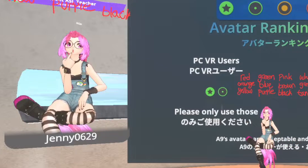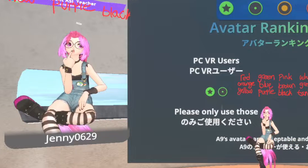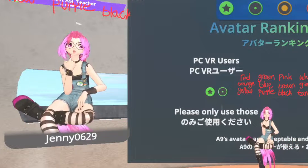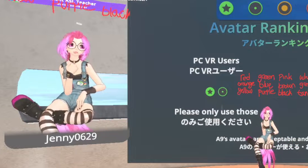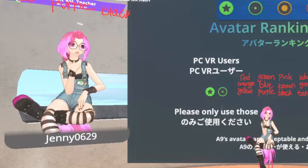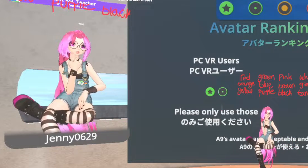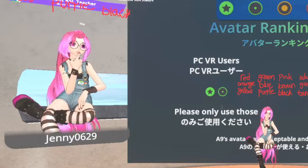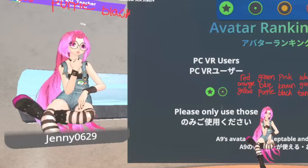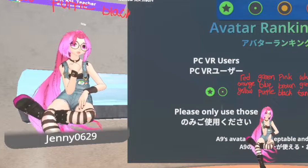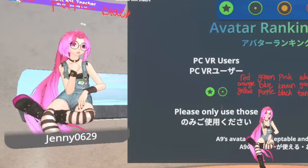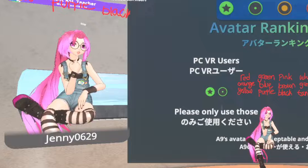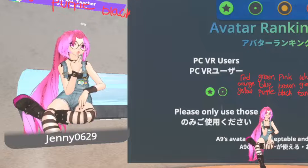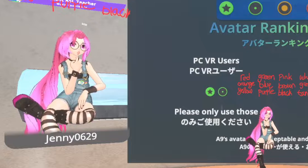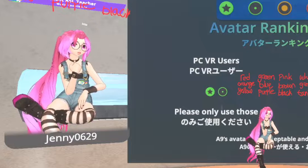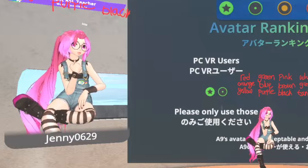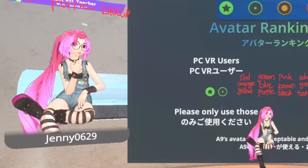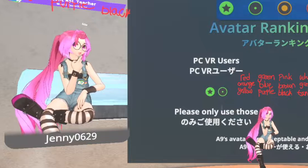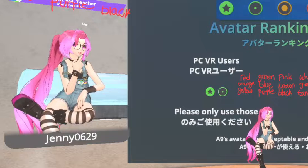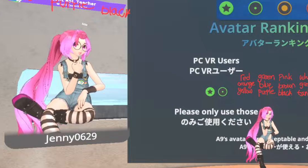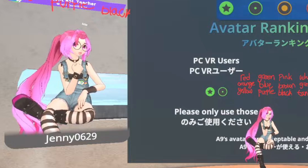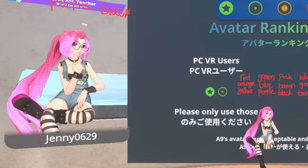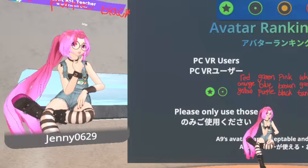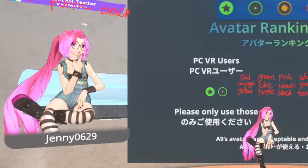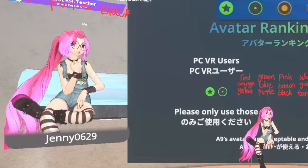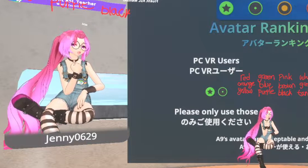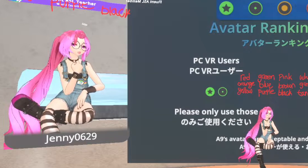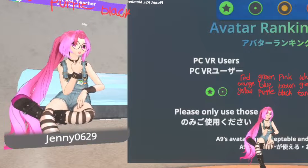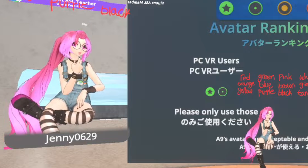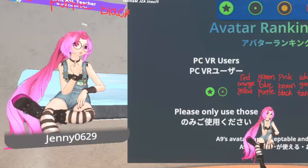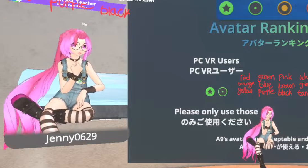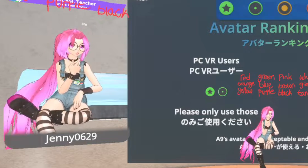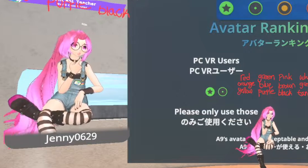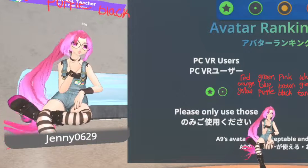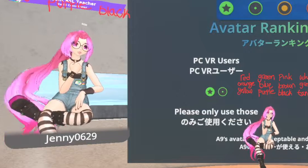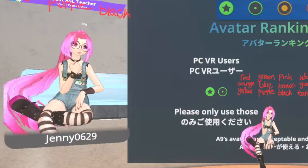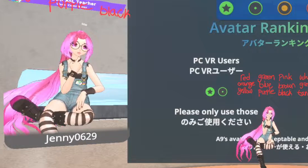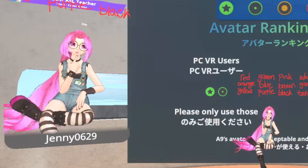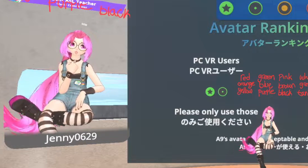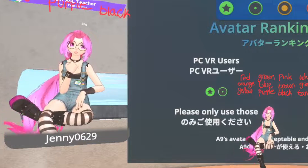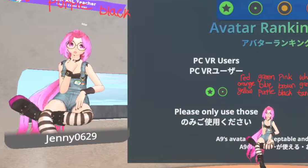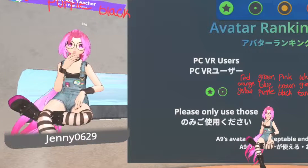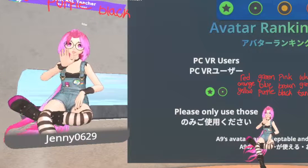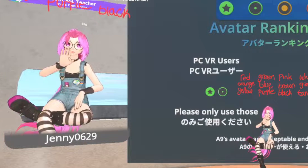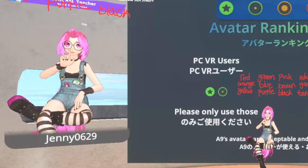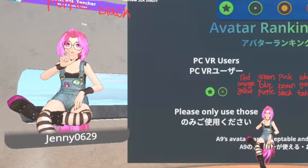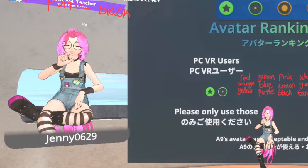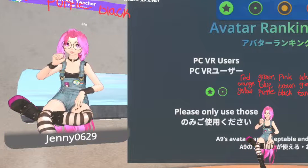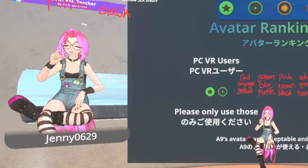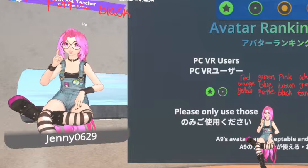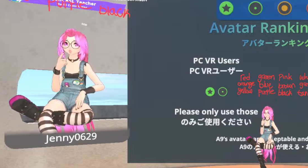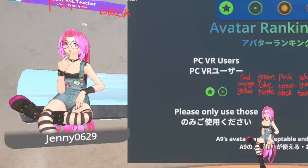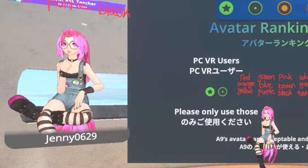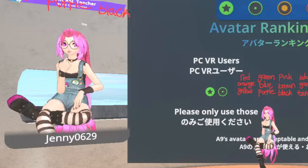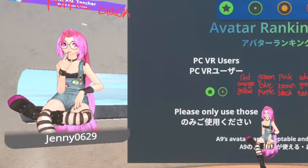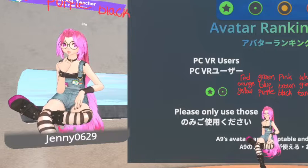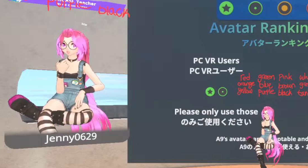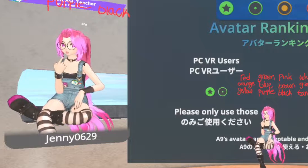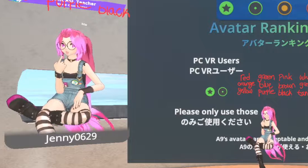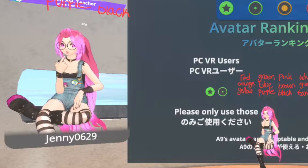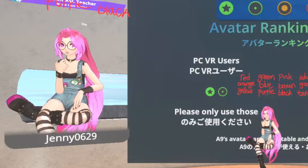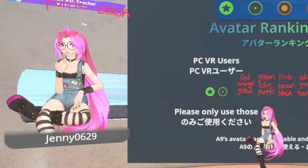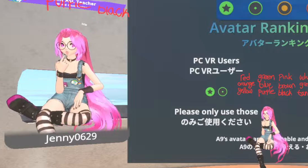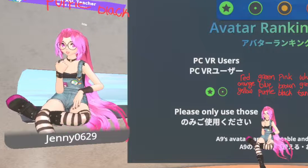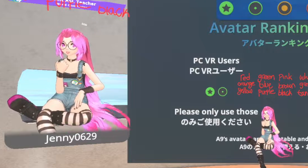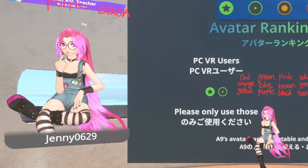you're wiping the blood off of your chin. This is how I remember red, because blood is red.